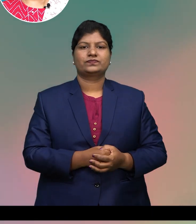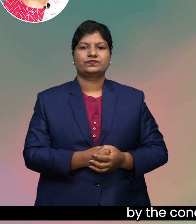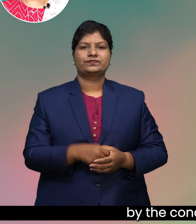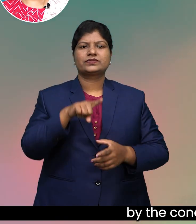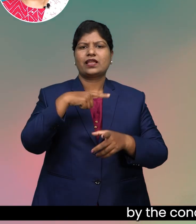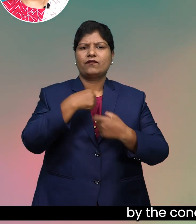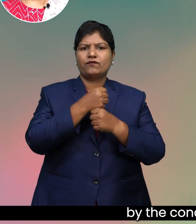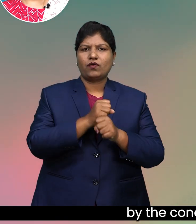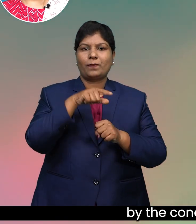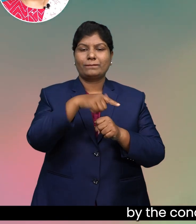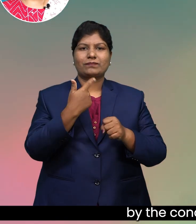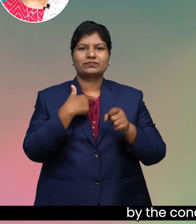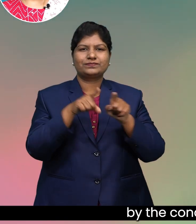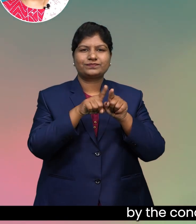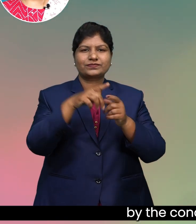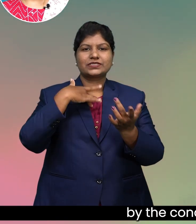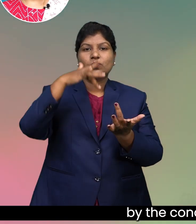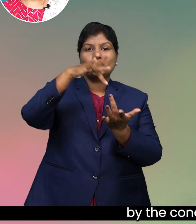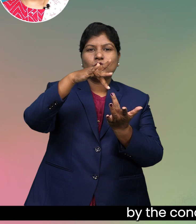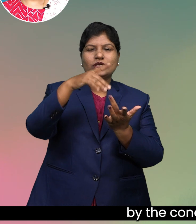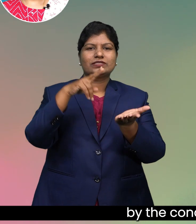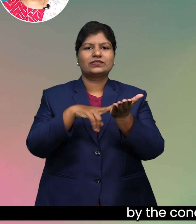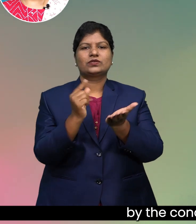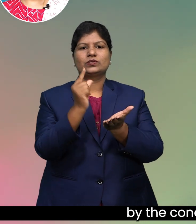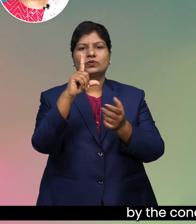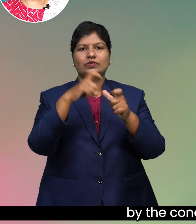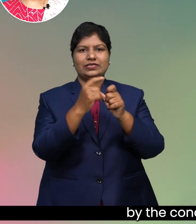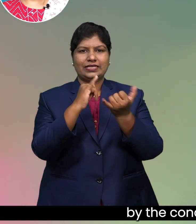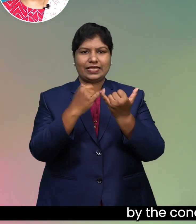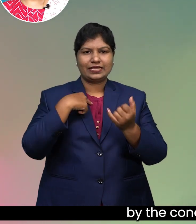and formed by the condensation of the nucleus.